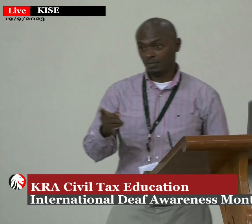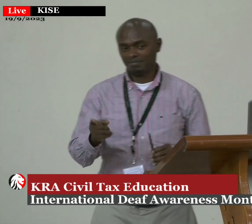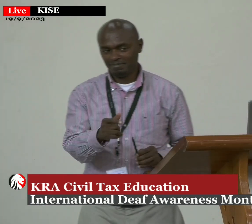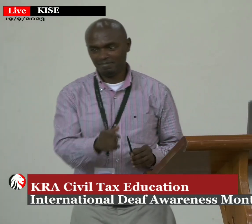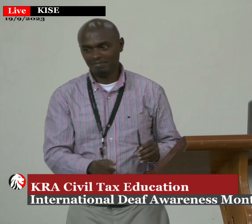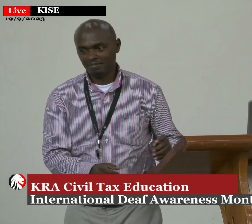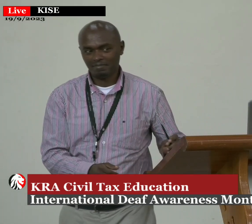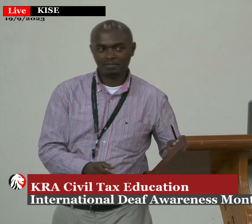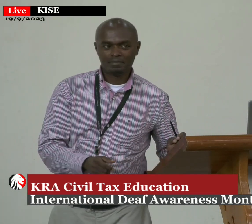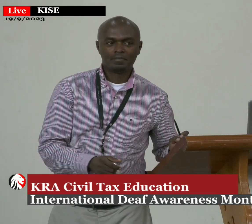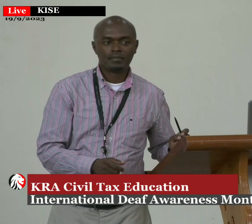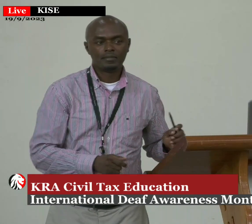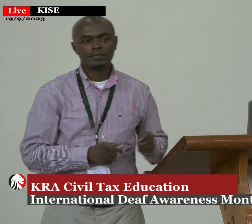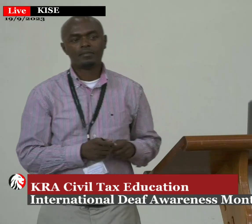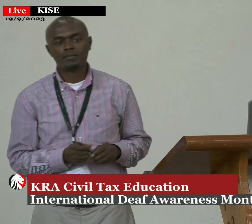proposed to you?